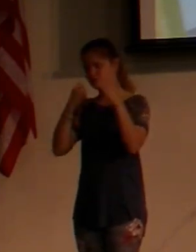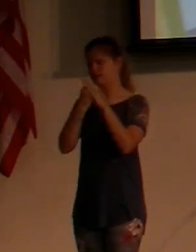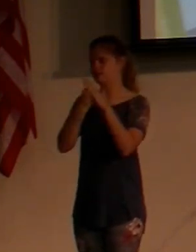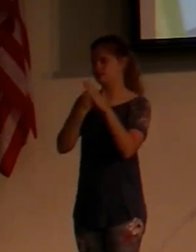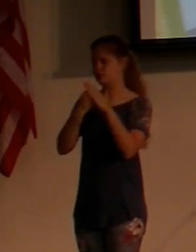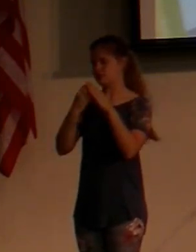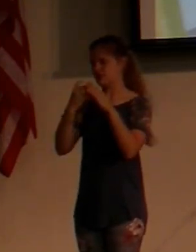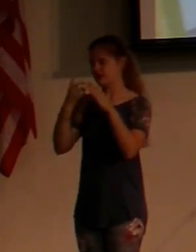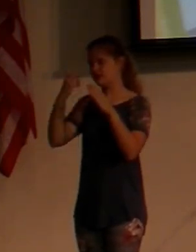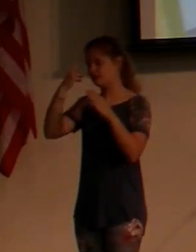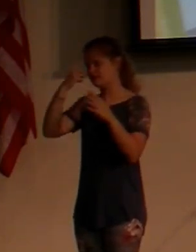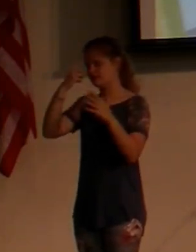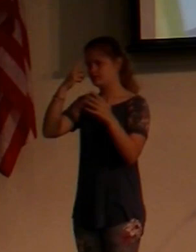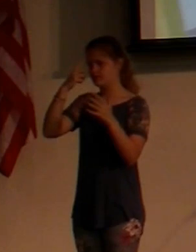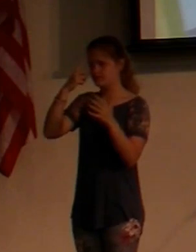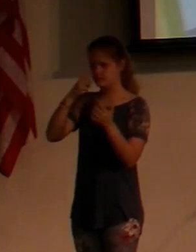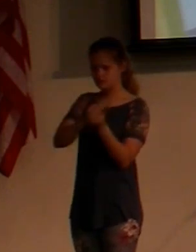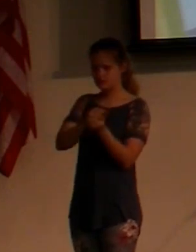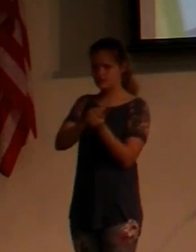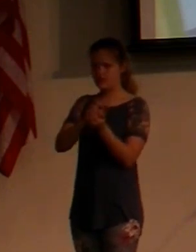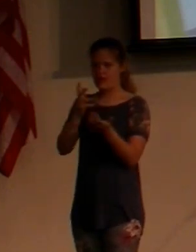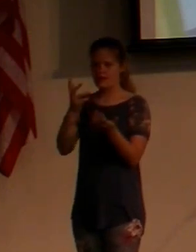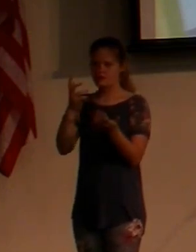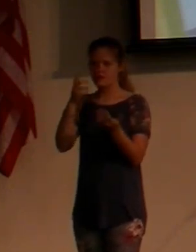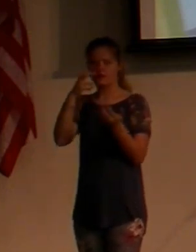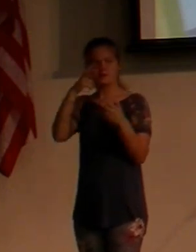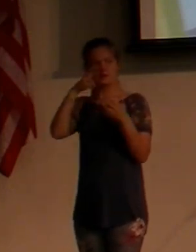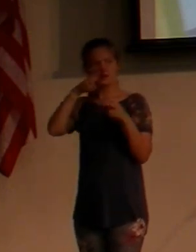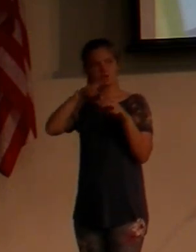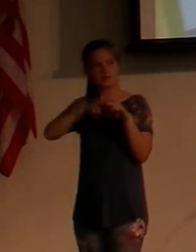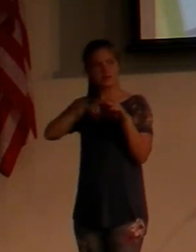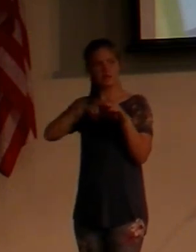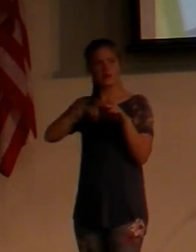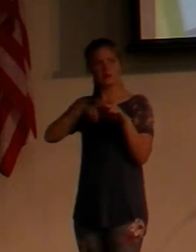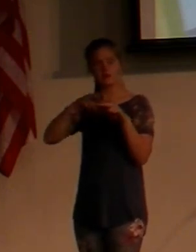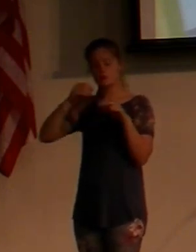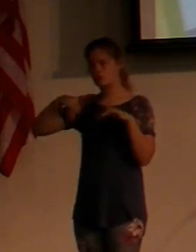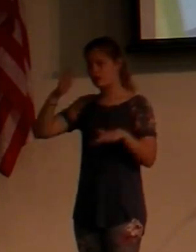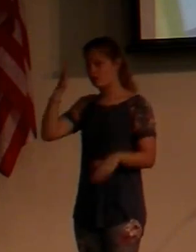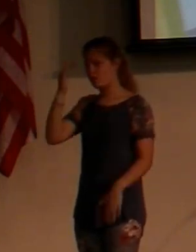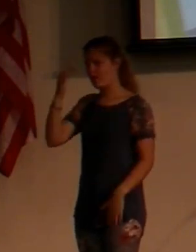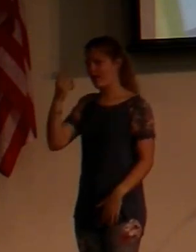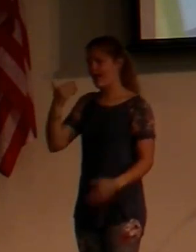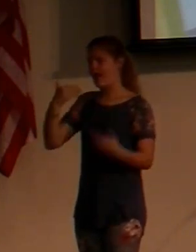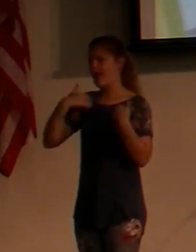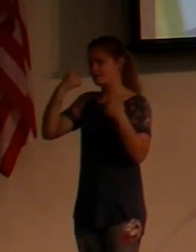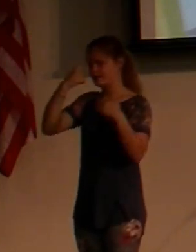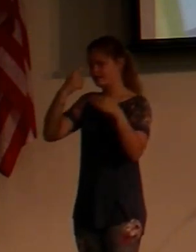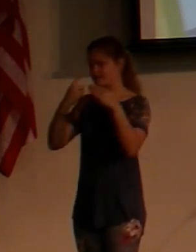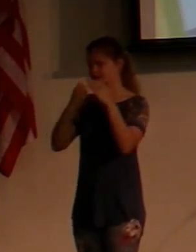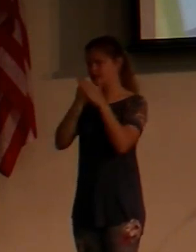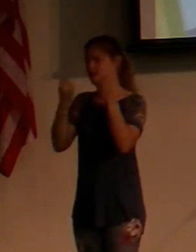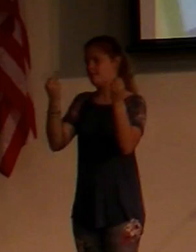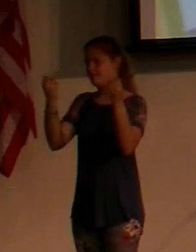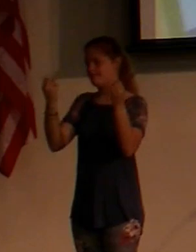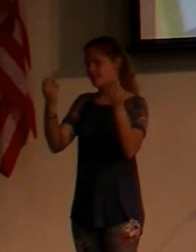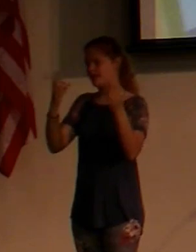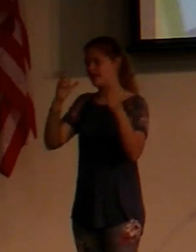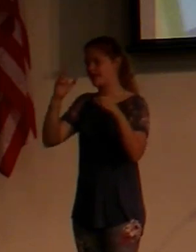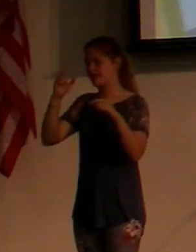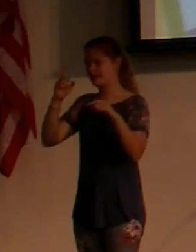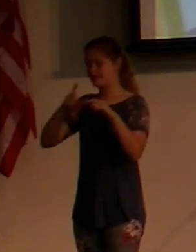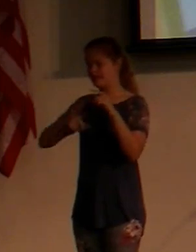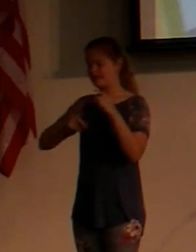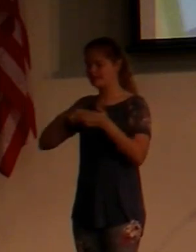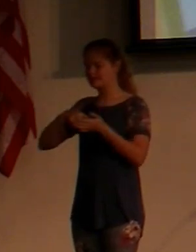and that's the reason he sits on the ground. He has so many seizures that he doesn't want to, elevate himself and end up hurting